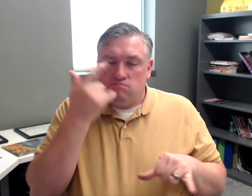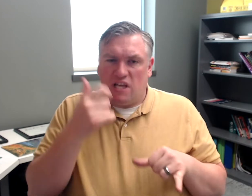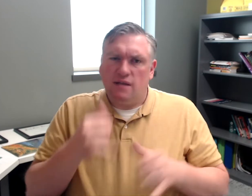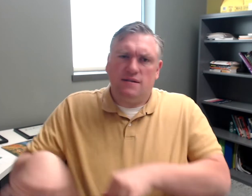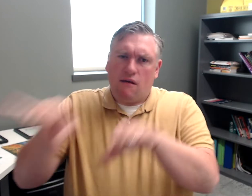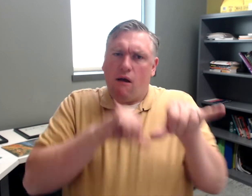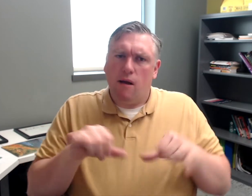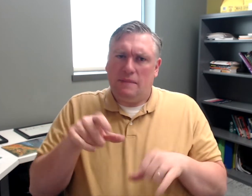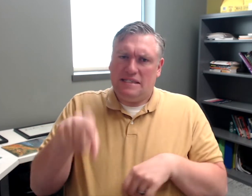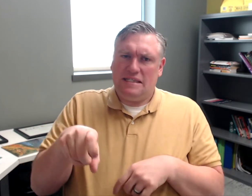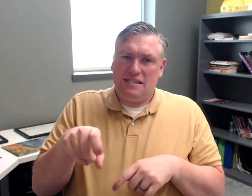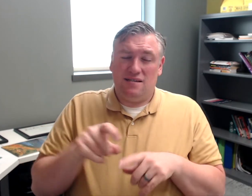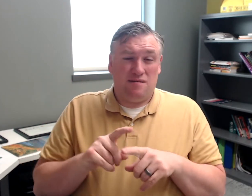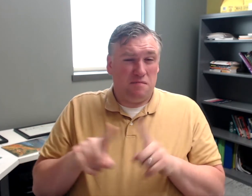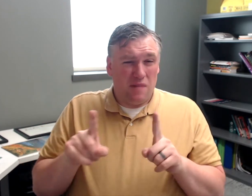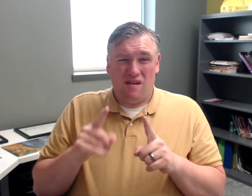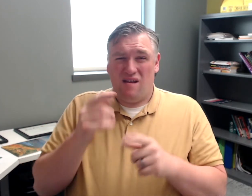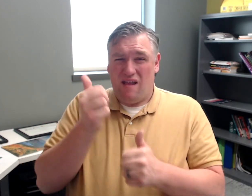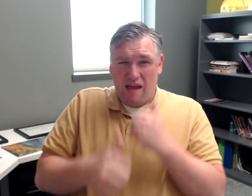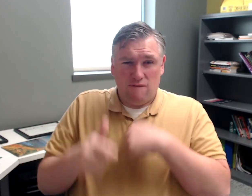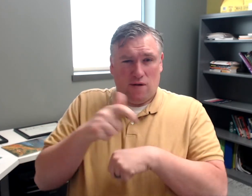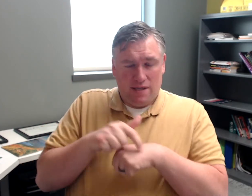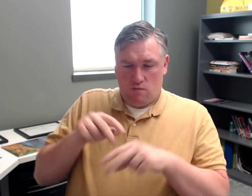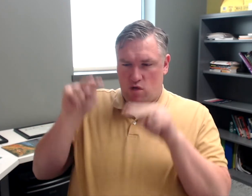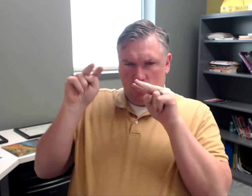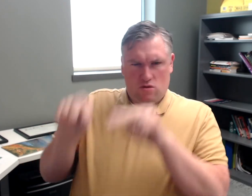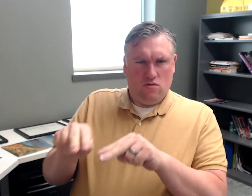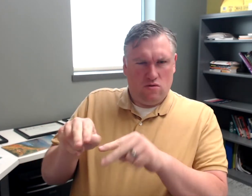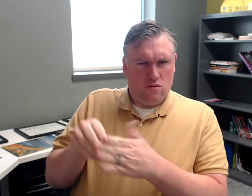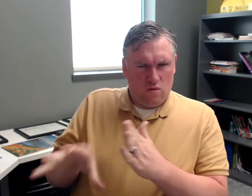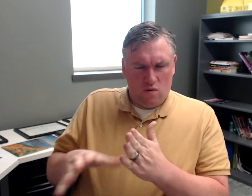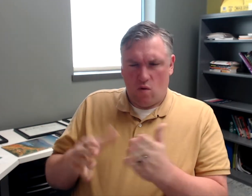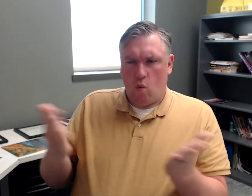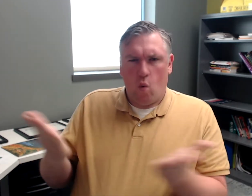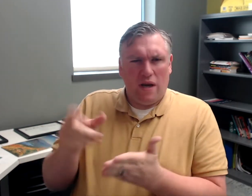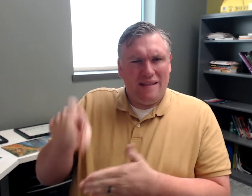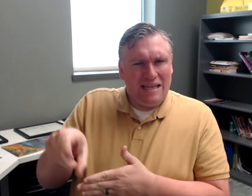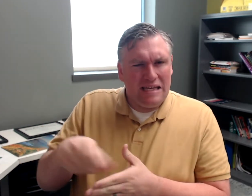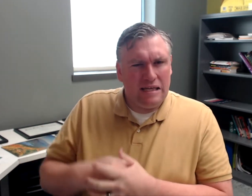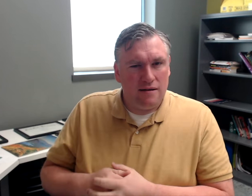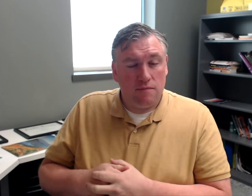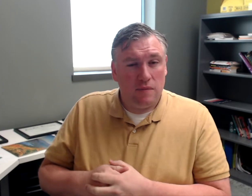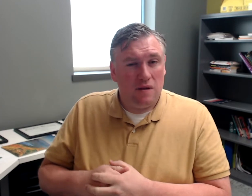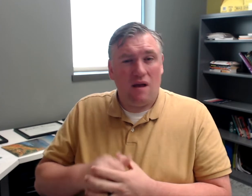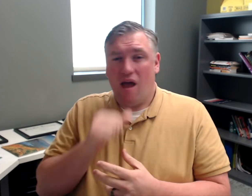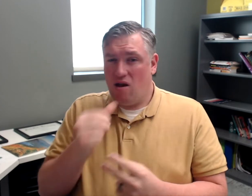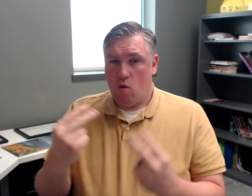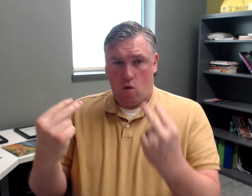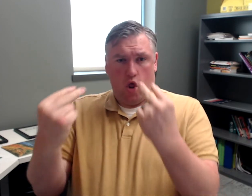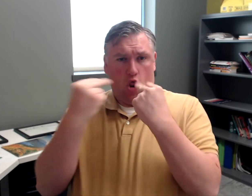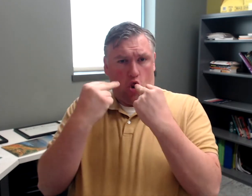Now, some accommodations are going to be pretty common because of common needs, but we always need to look at the individual student and what they